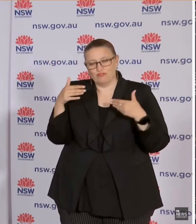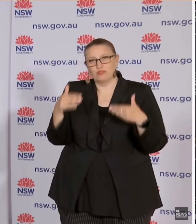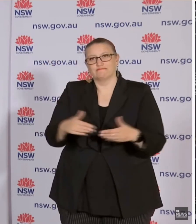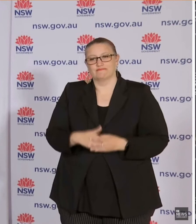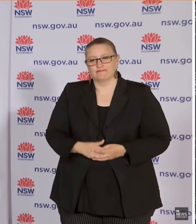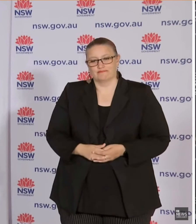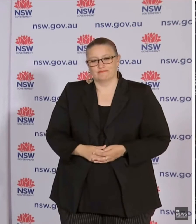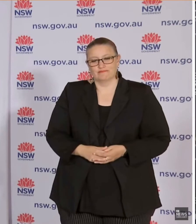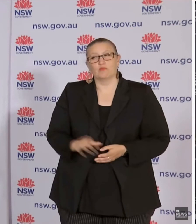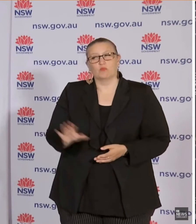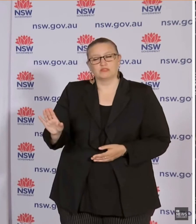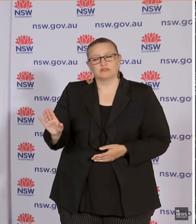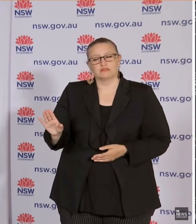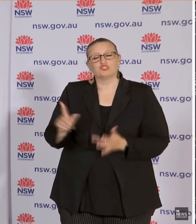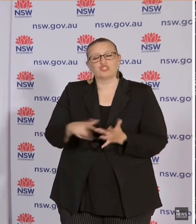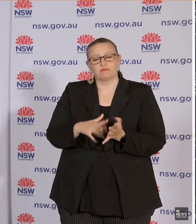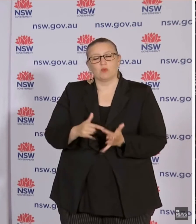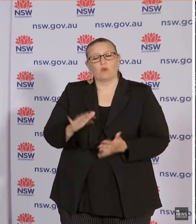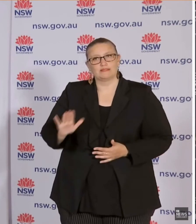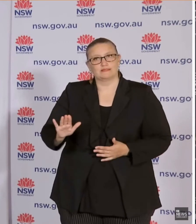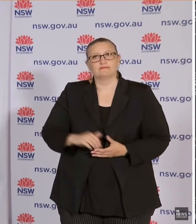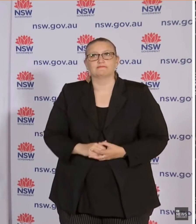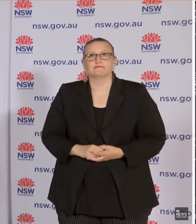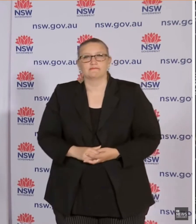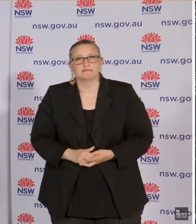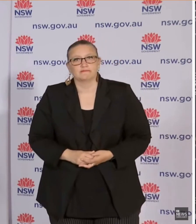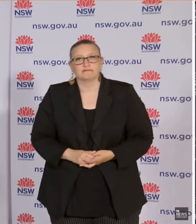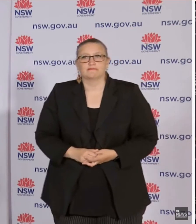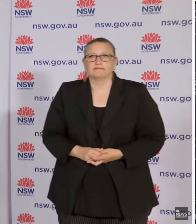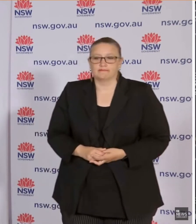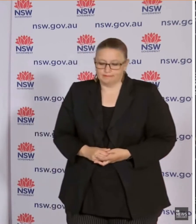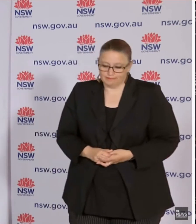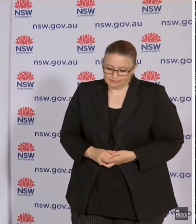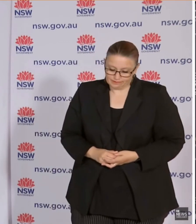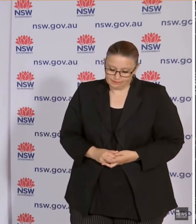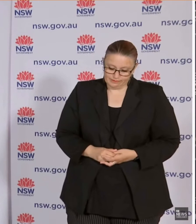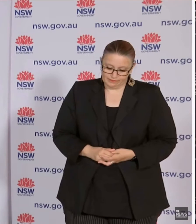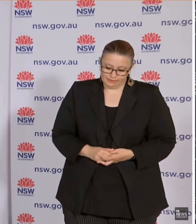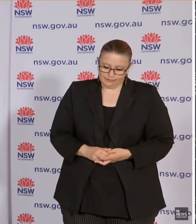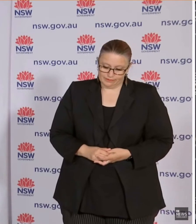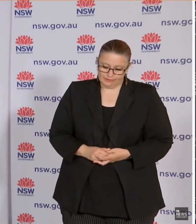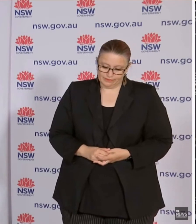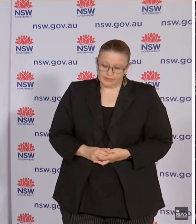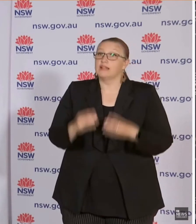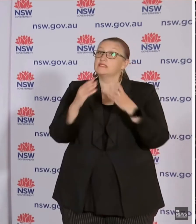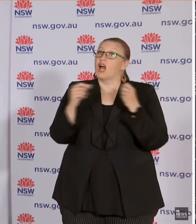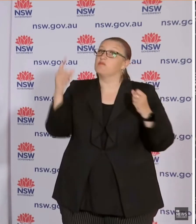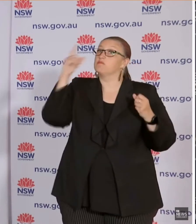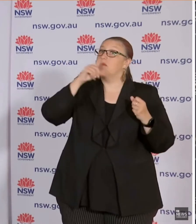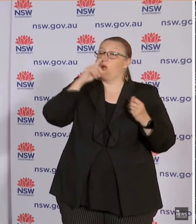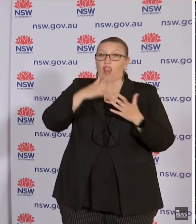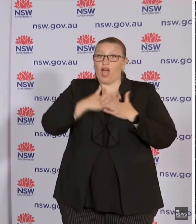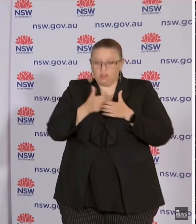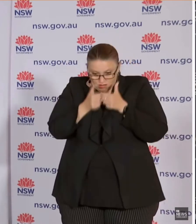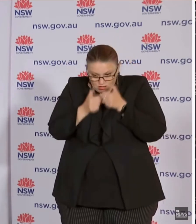forward. Sorry, James. You will always have a certain group who unfortunately are spending more time on